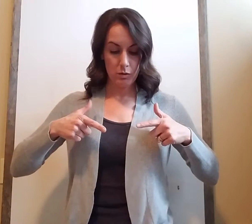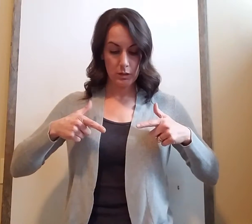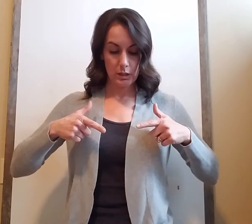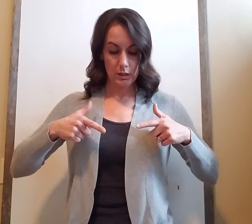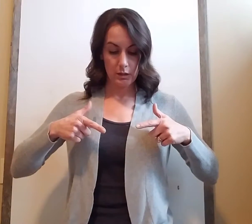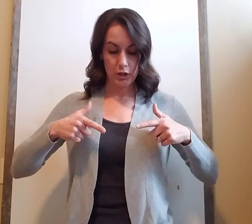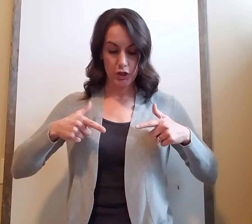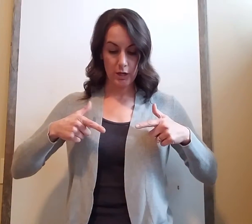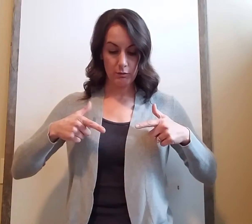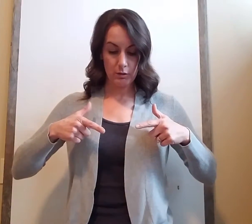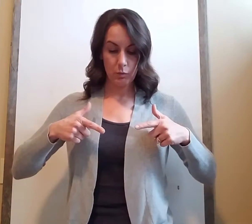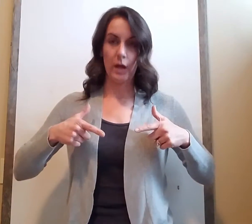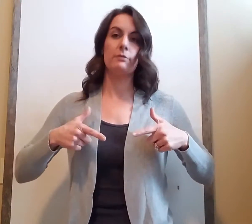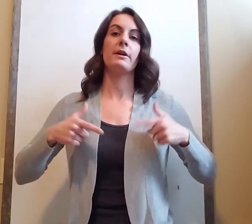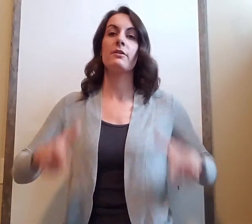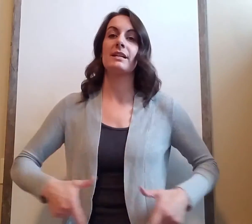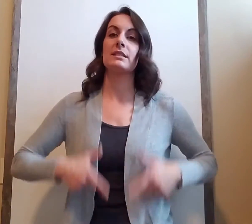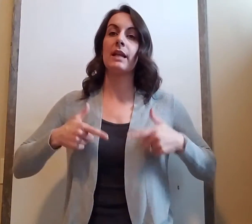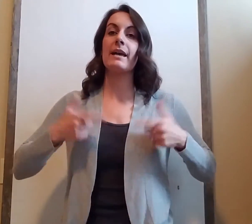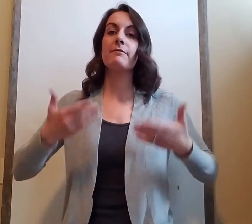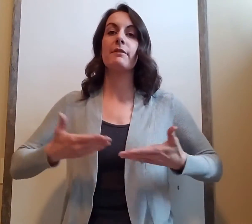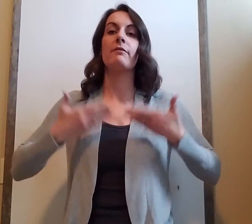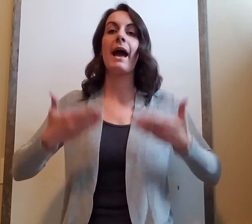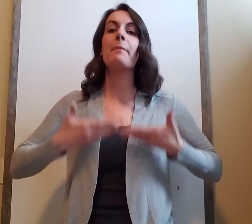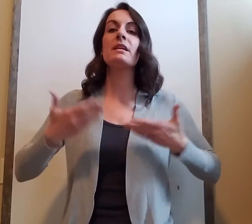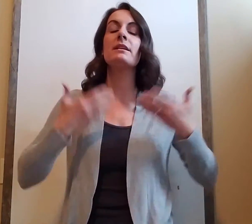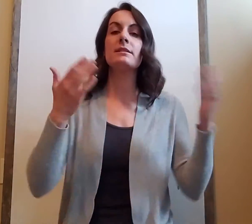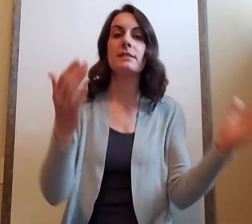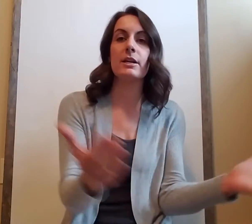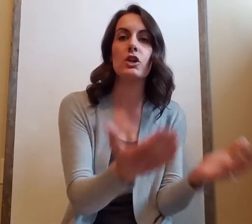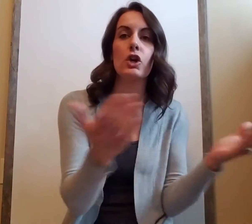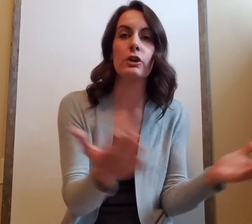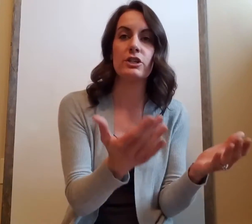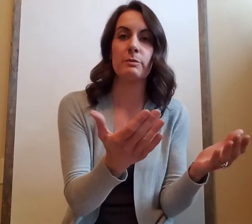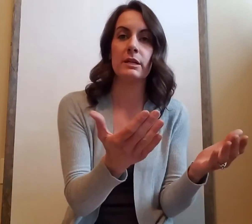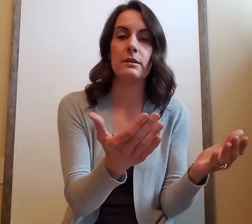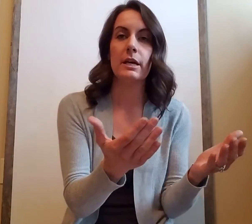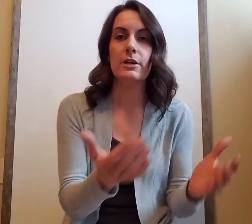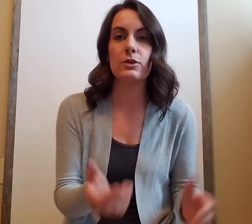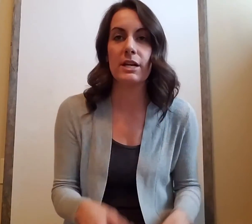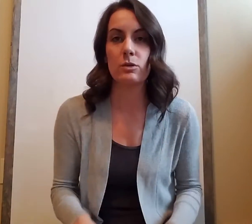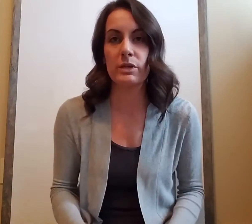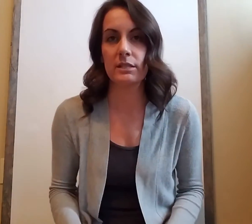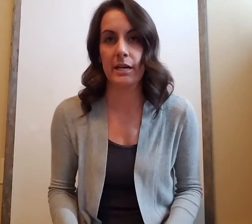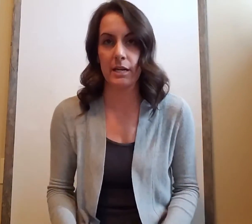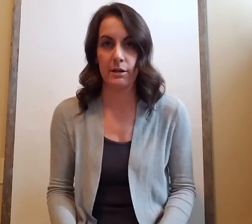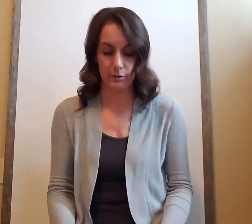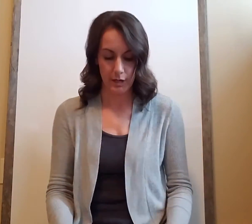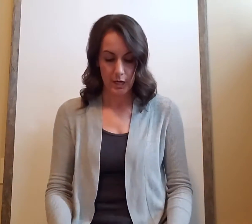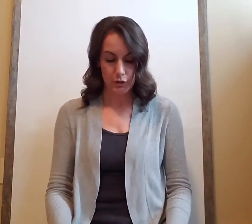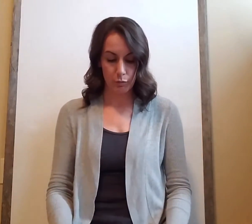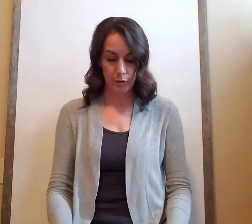Promote the general welfare. That's life of happiness and encouragement. So that's what we sign here. To